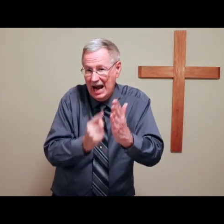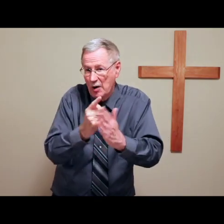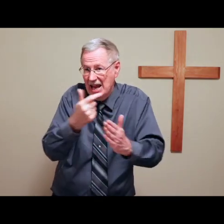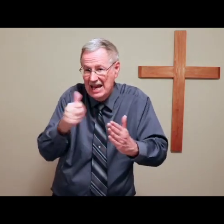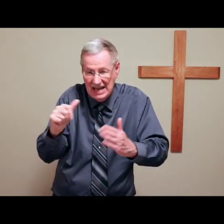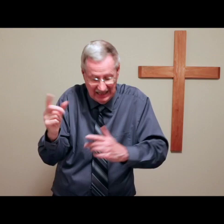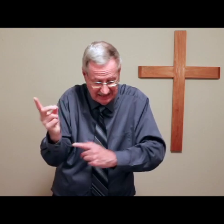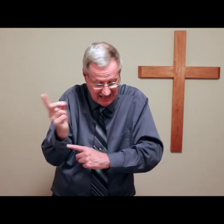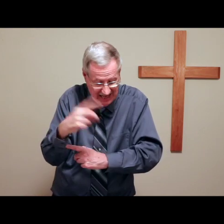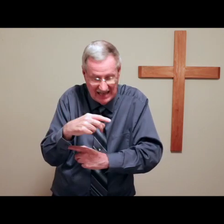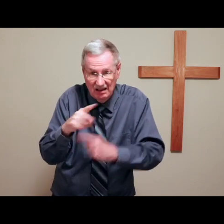that you do not expect.